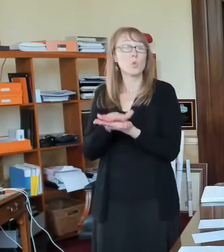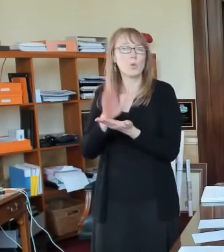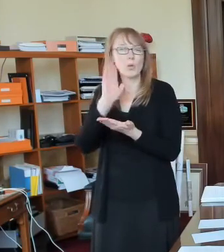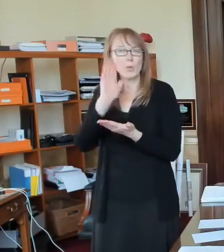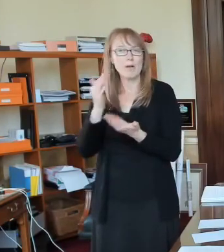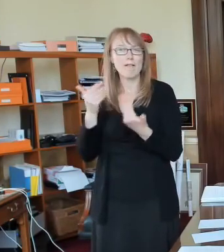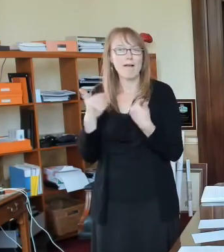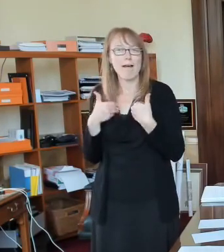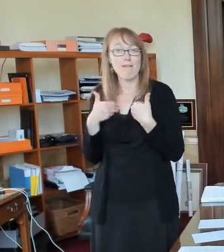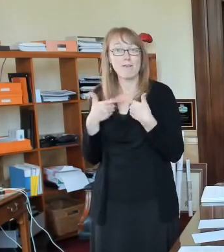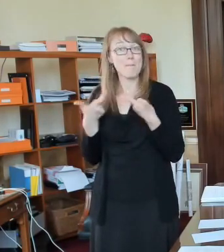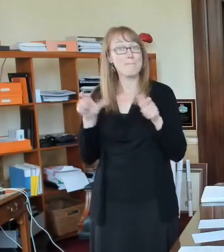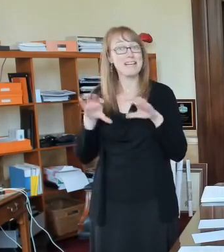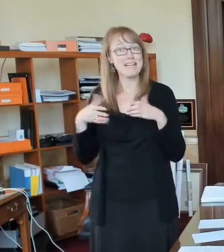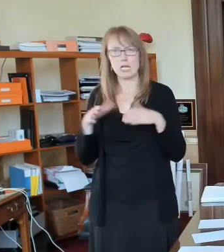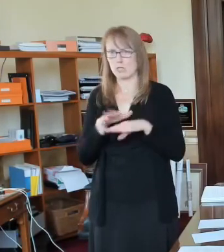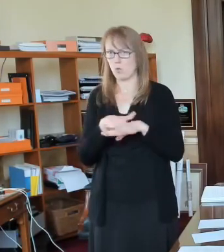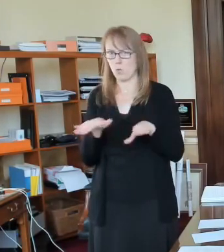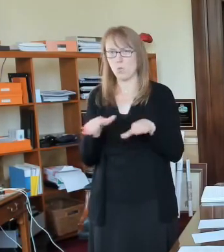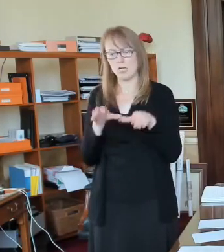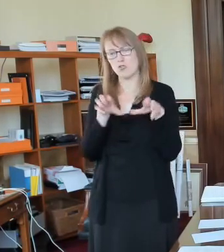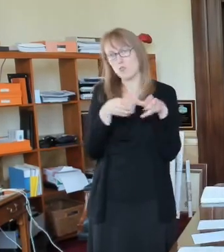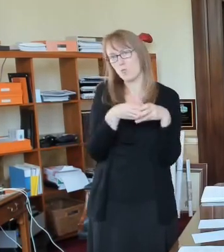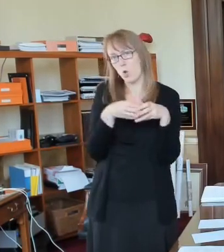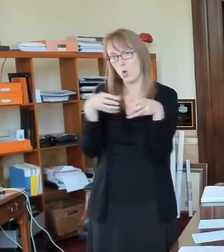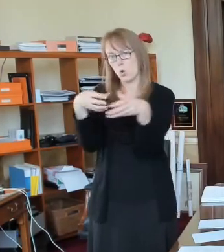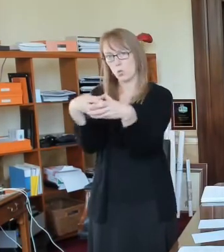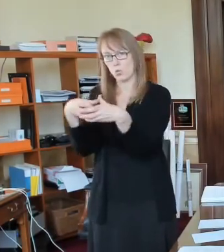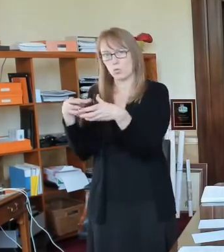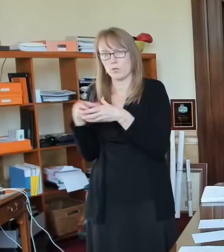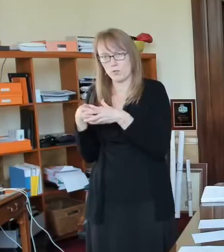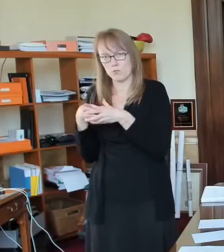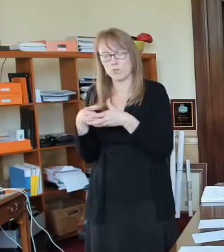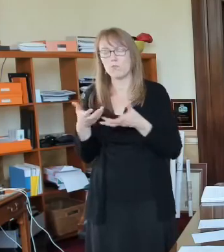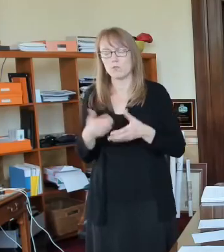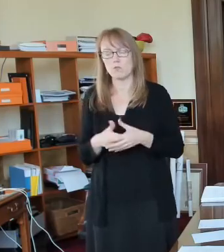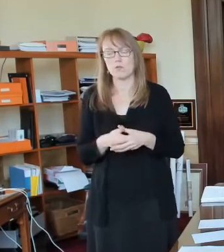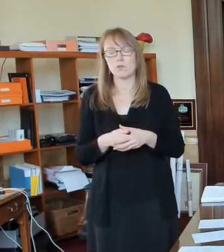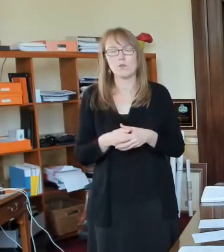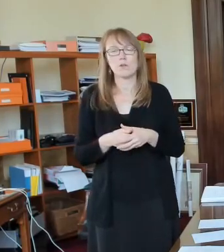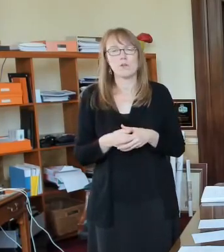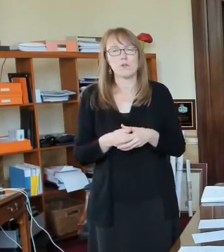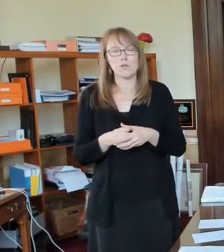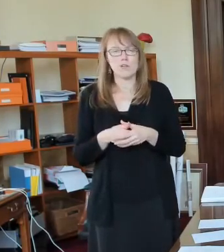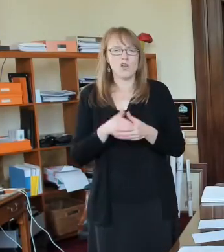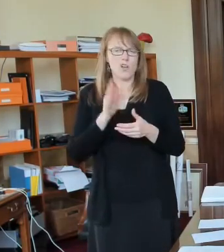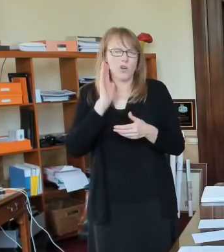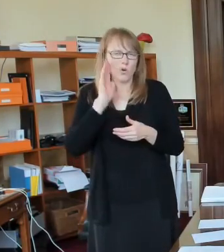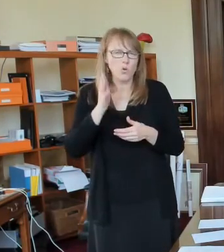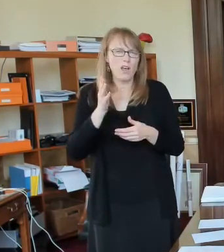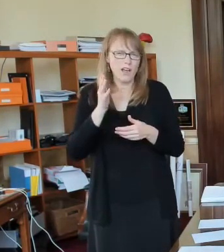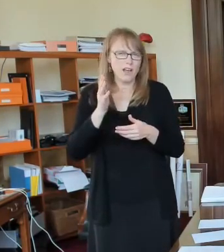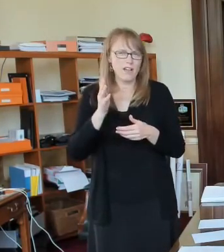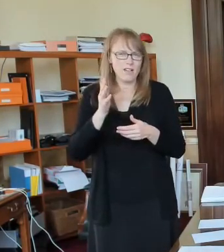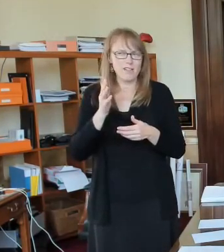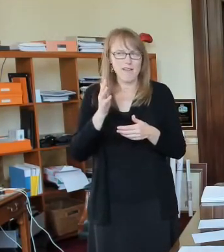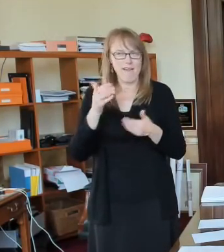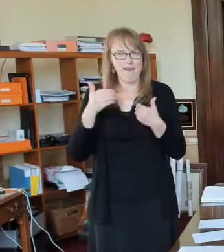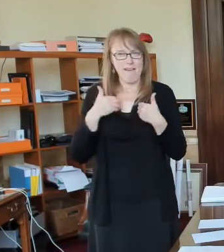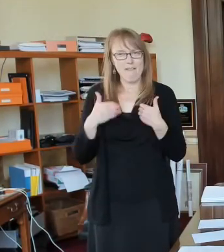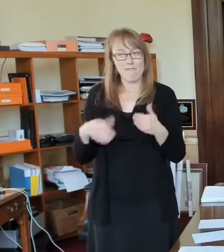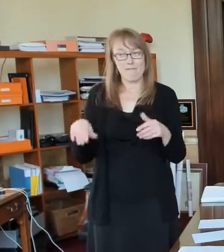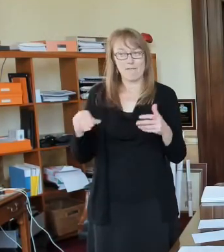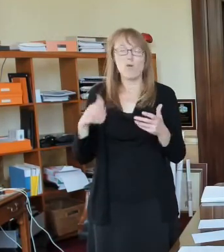of July, not too long before school starts again. And most